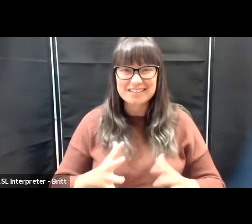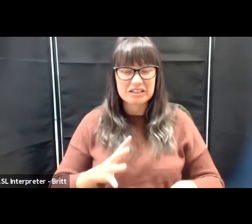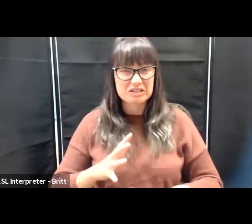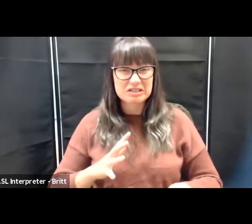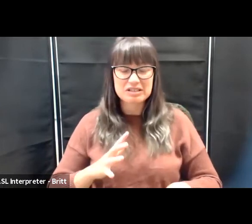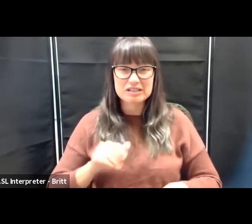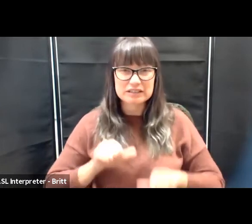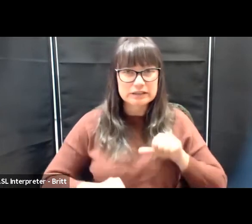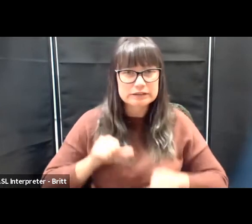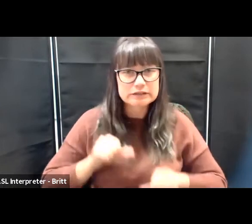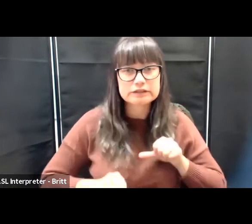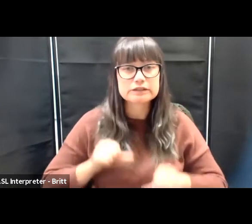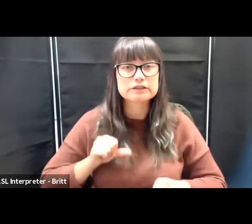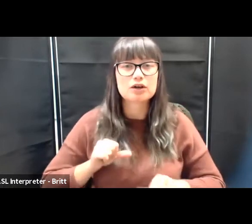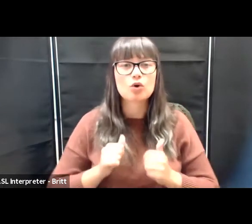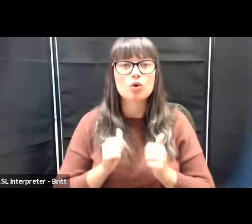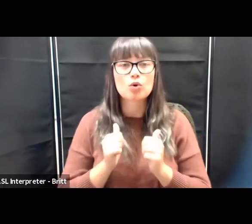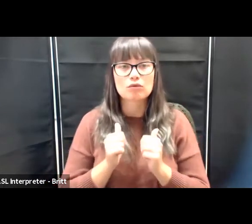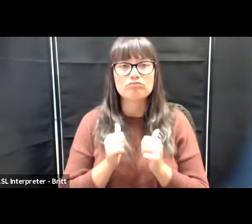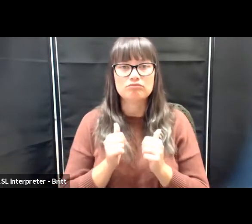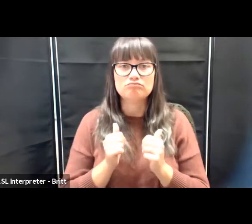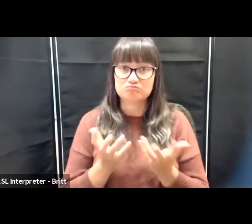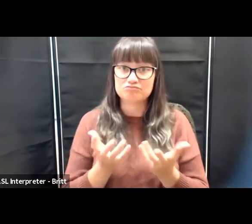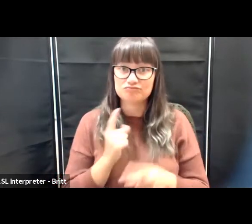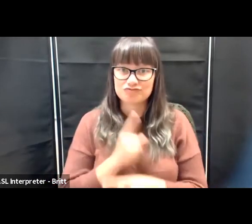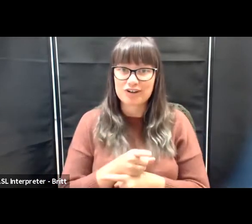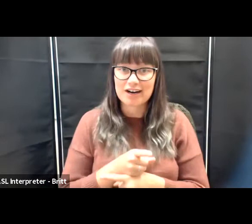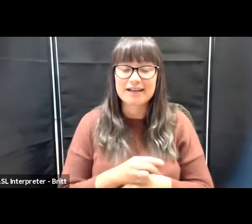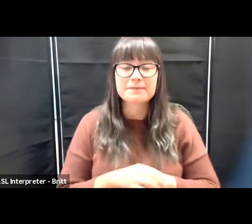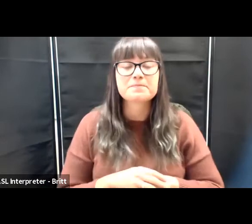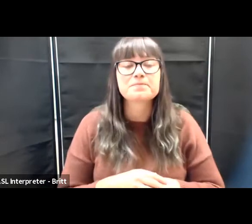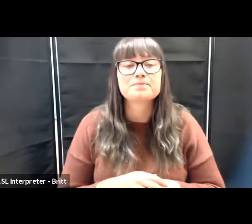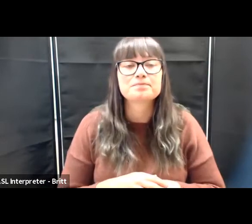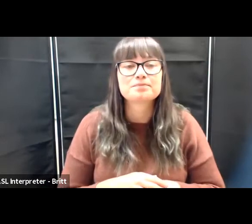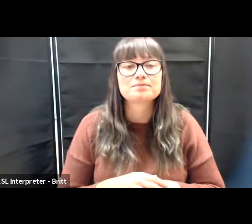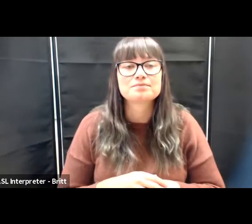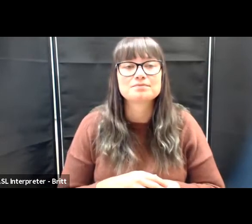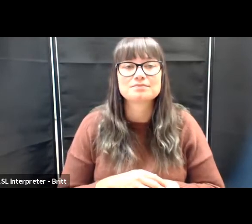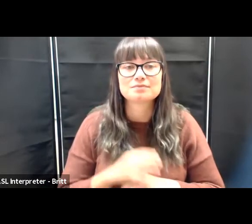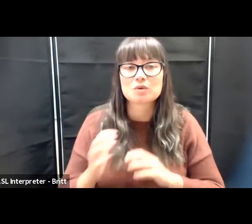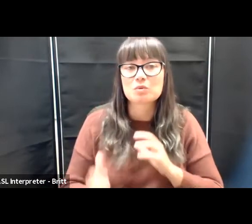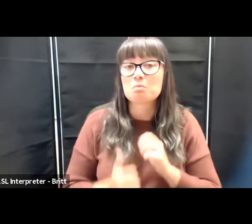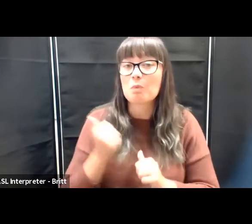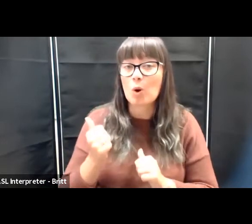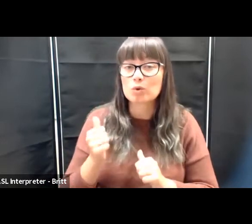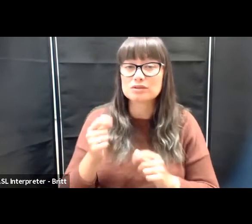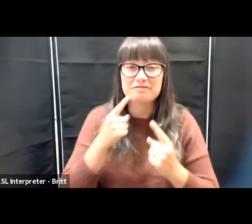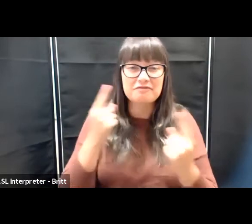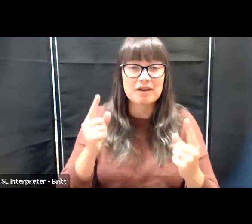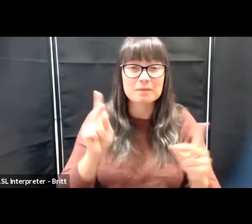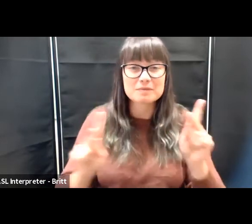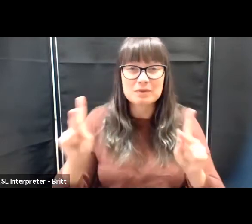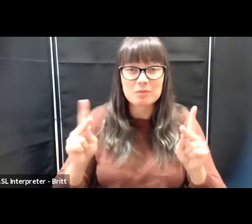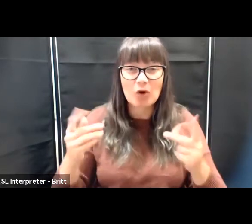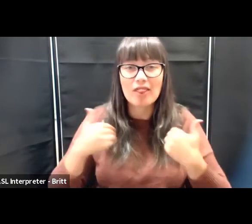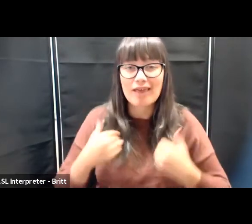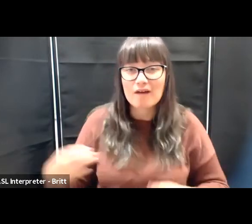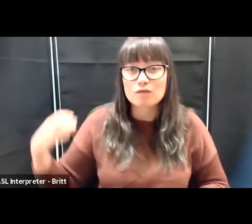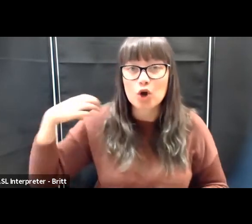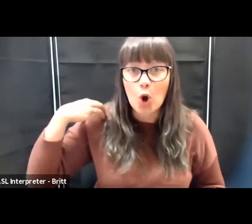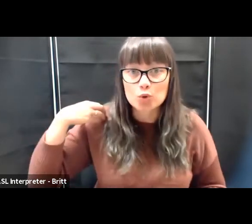self-consciousness around what's given to you to perform. So most of the greats have coaches, and where